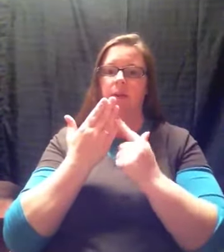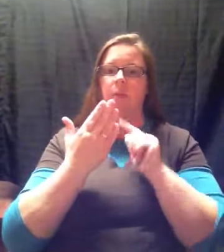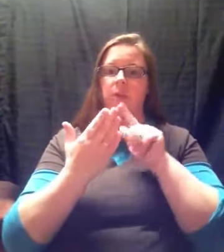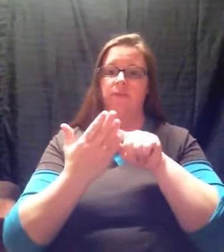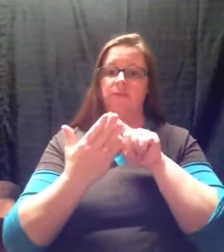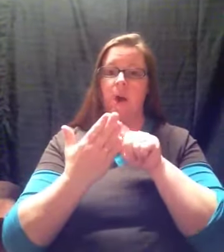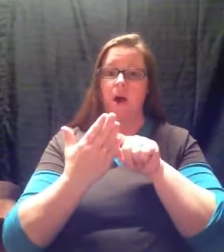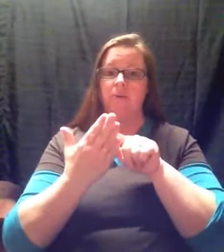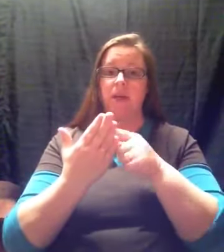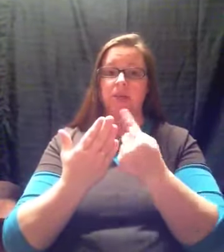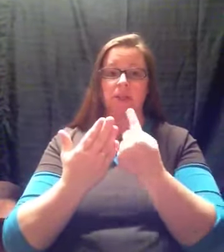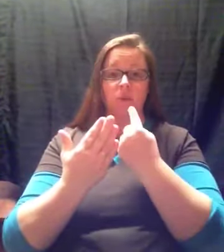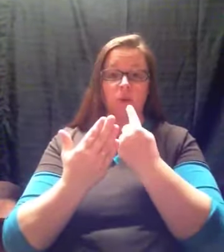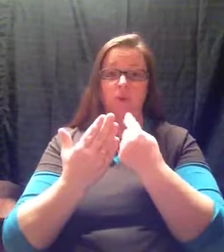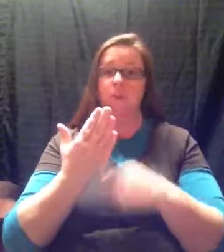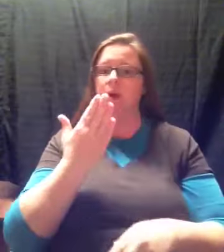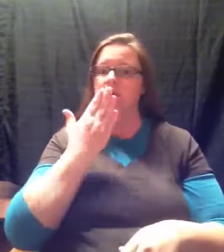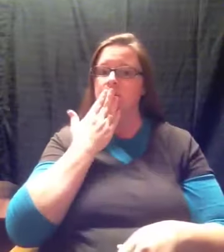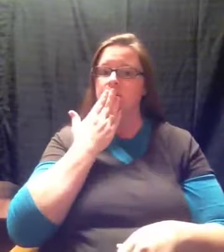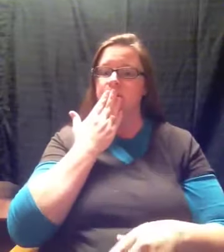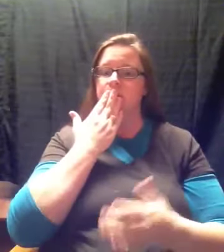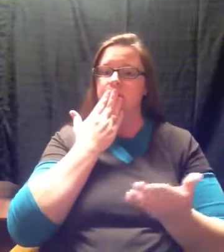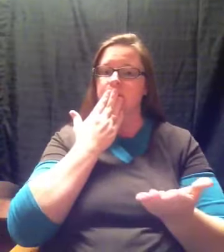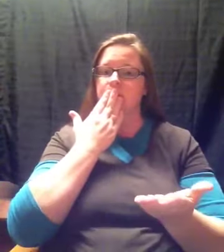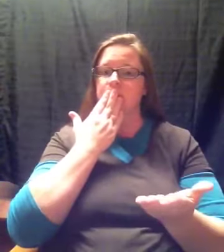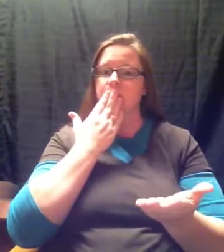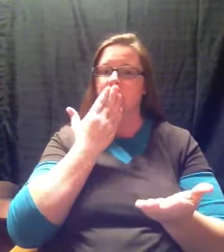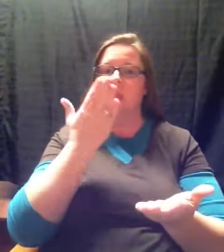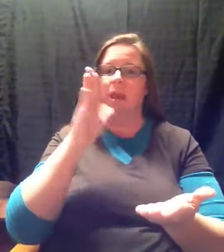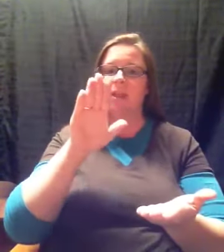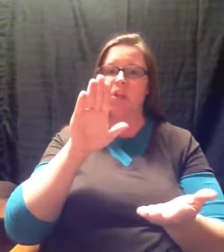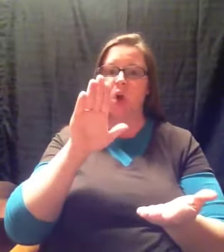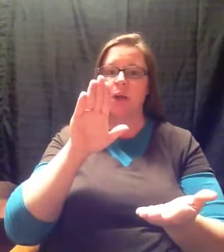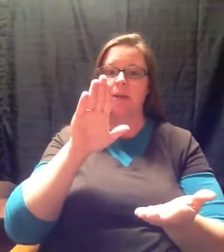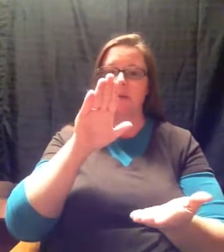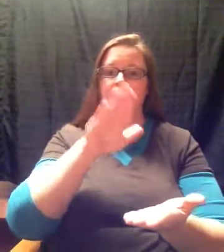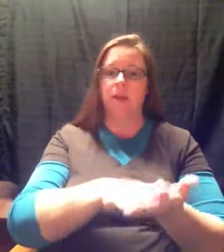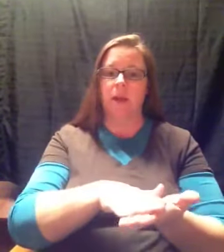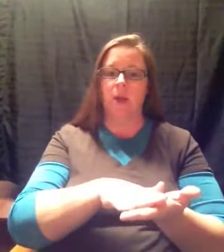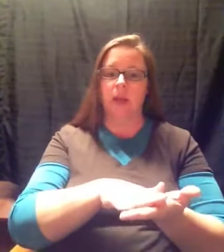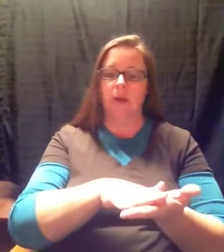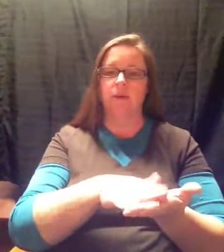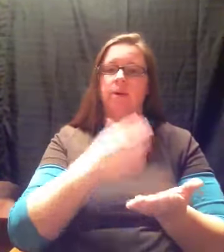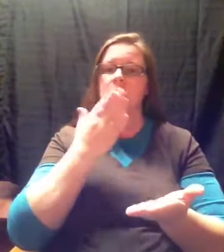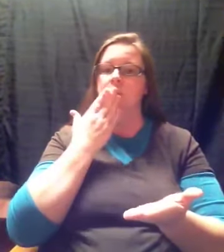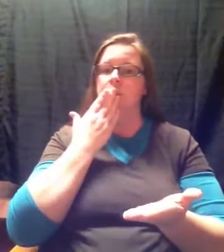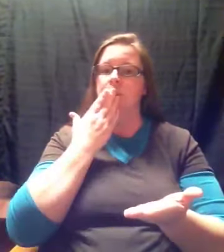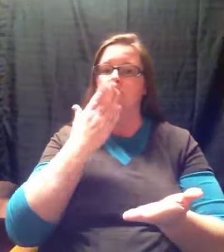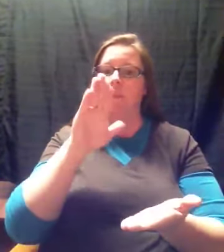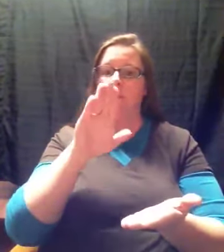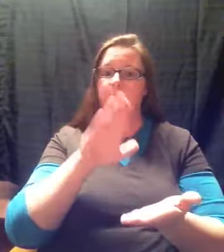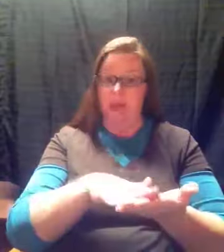with palm facing towards your mouth, and then turn it and go down.